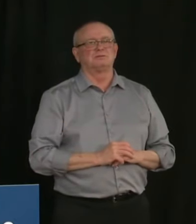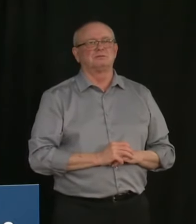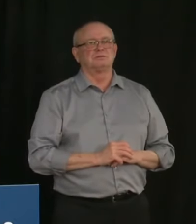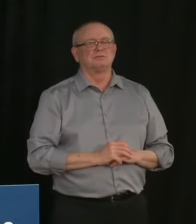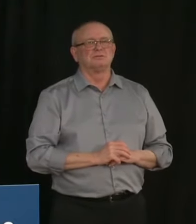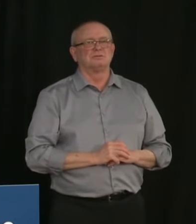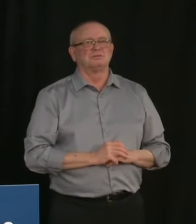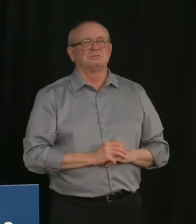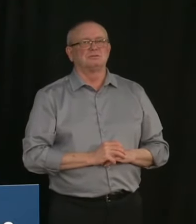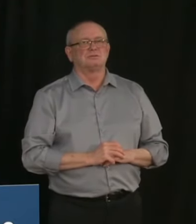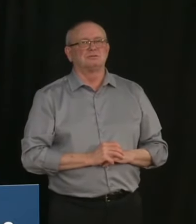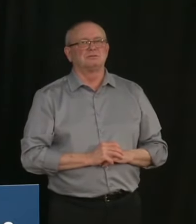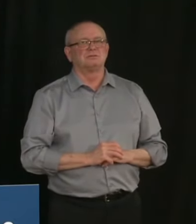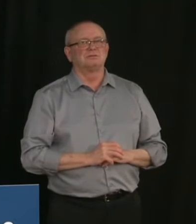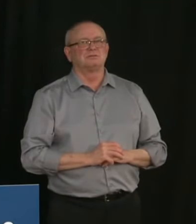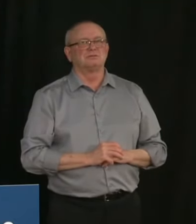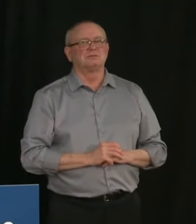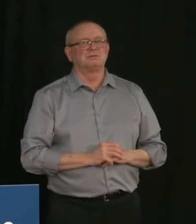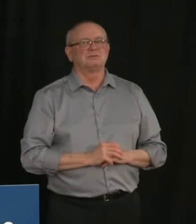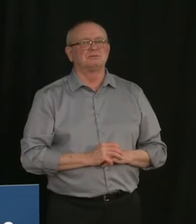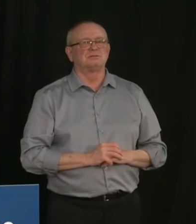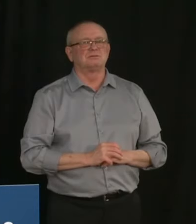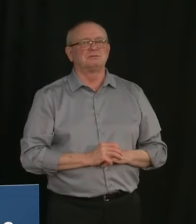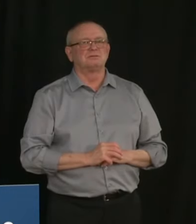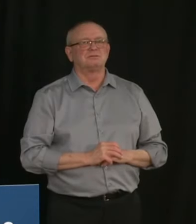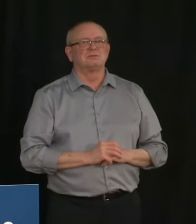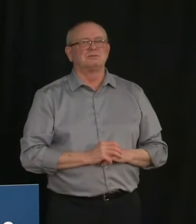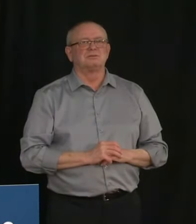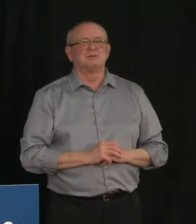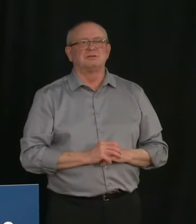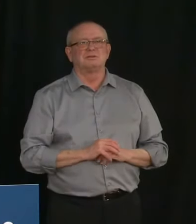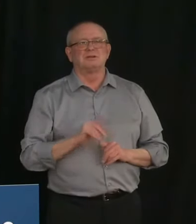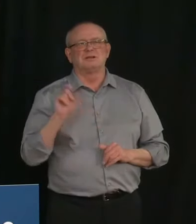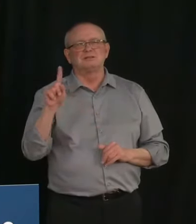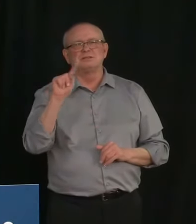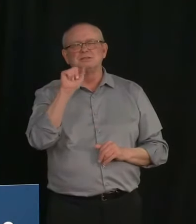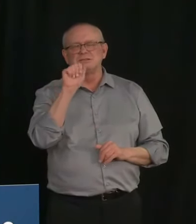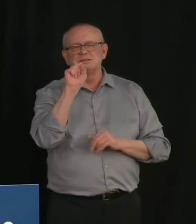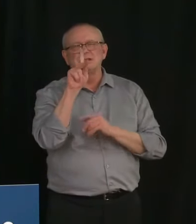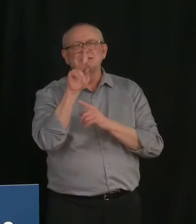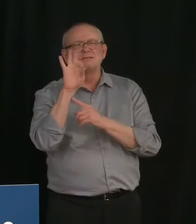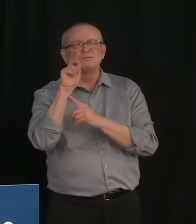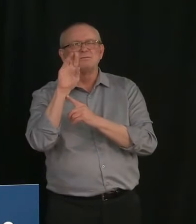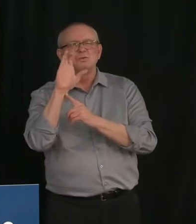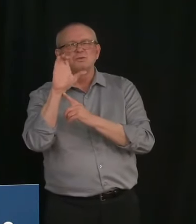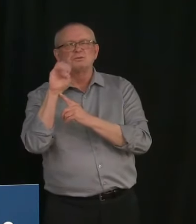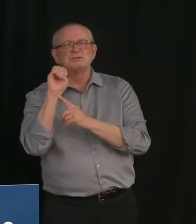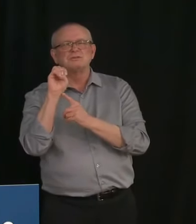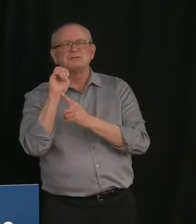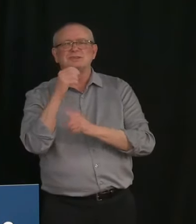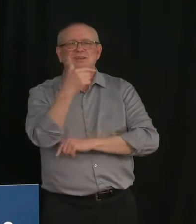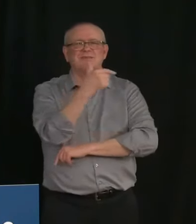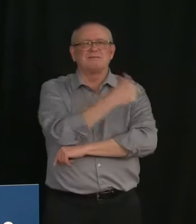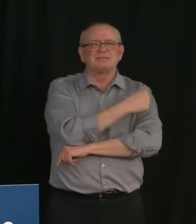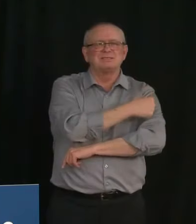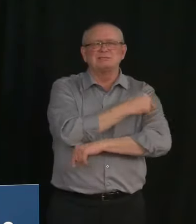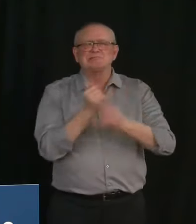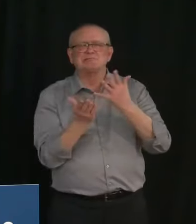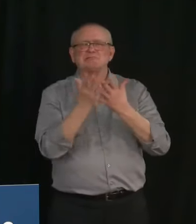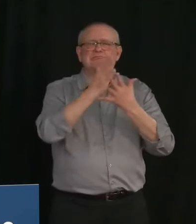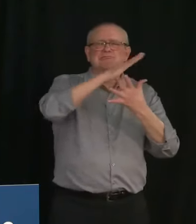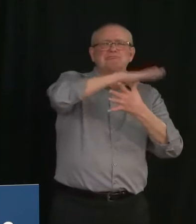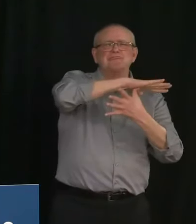the vaccine task force determine the priority people within all the groups that have been approved for the vaccine get one? So apart